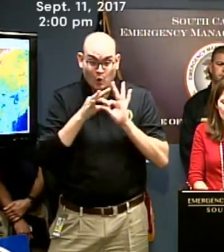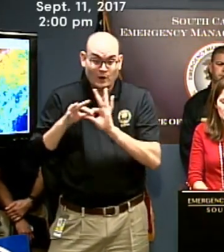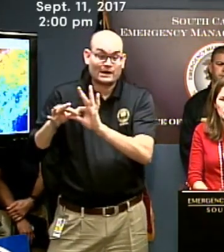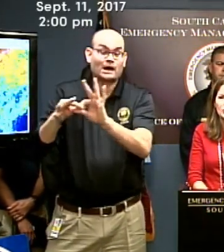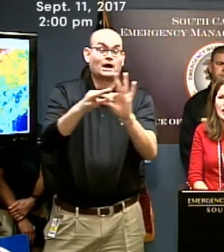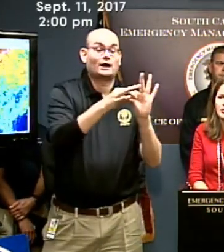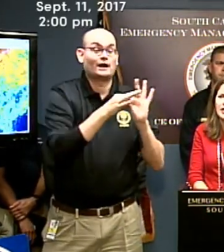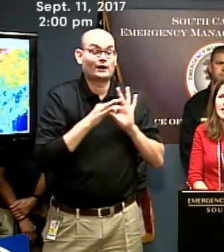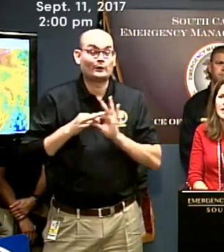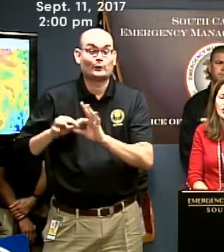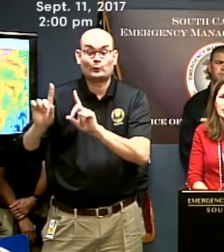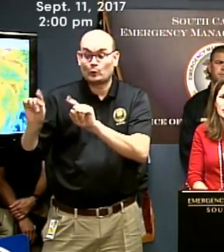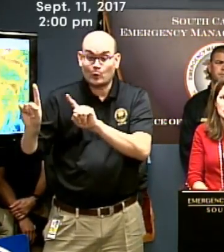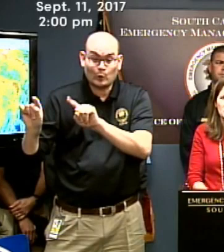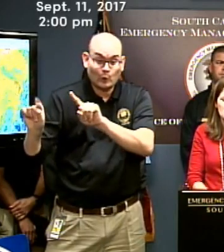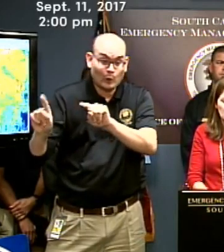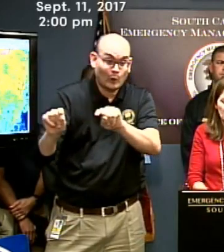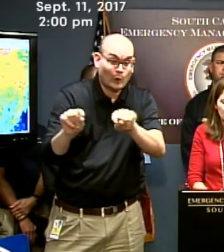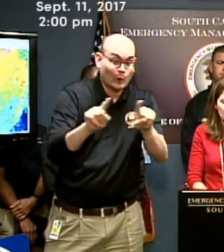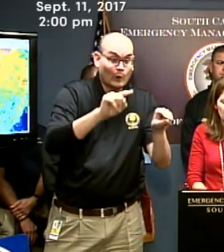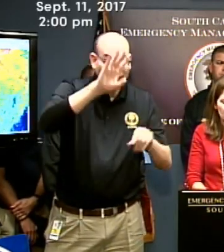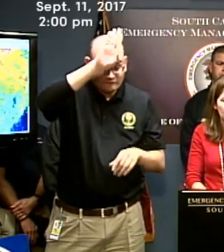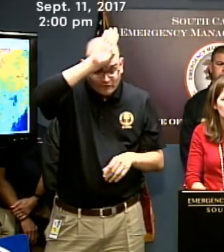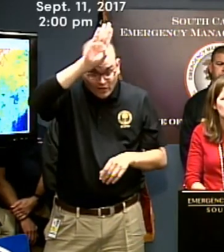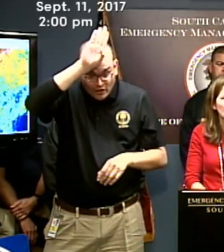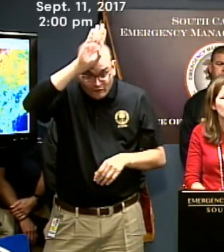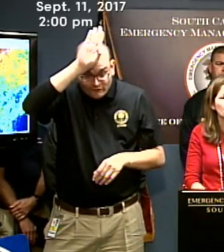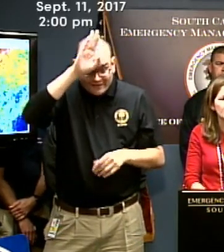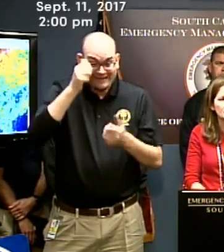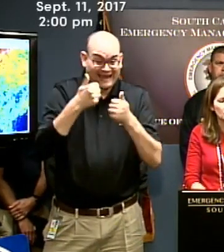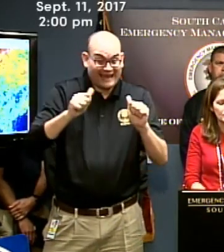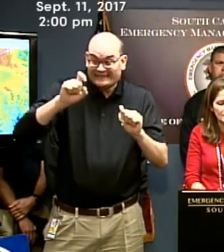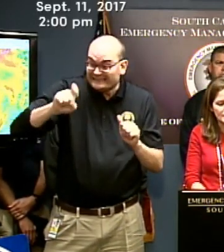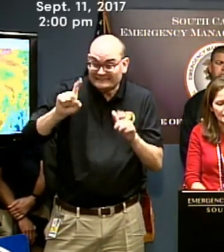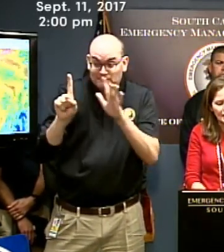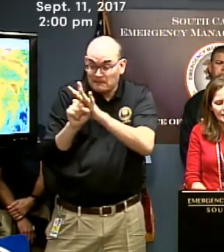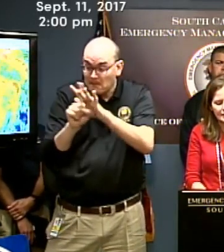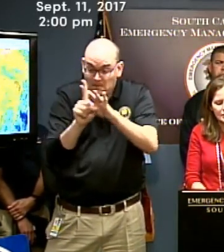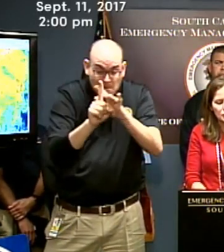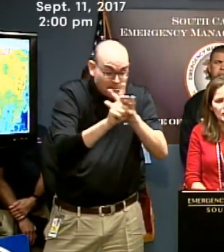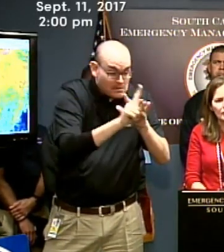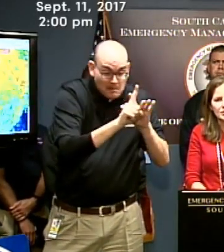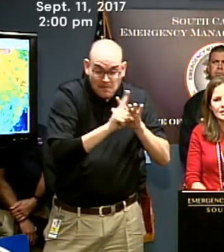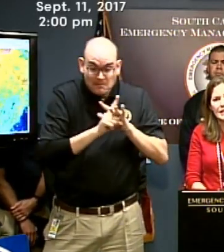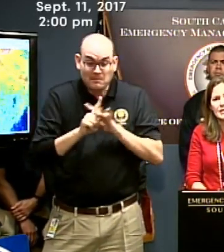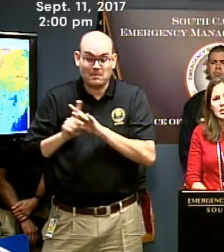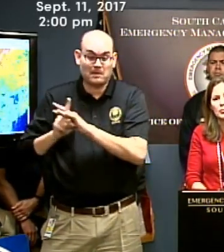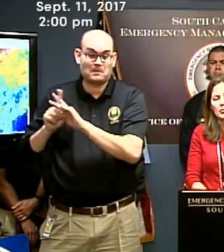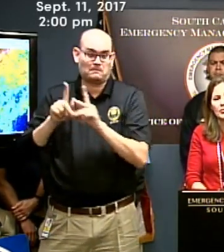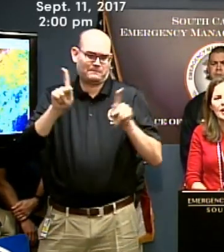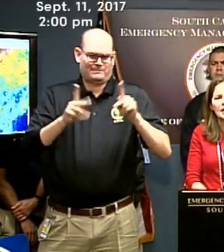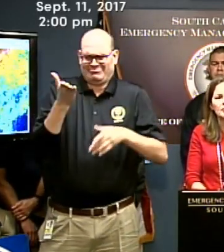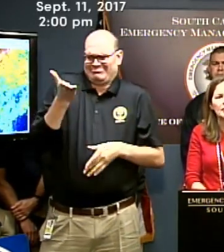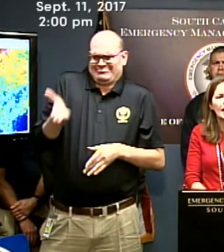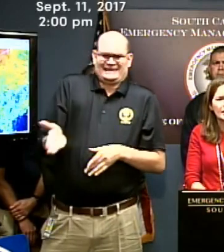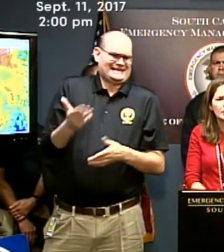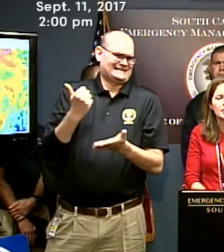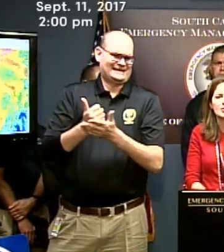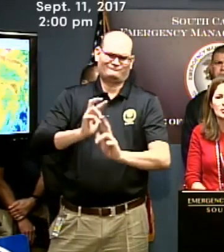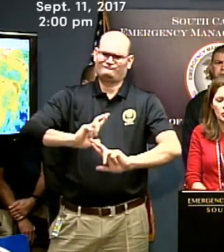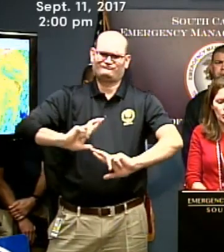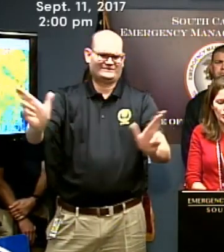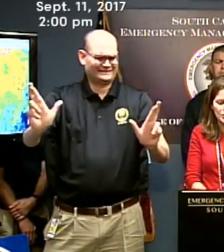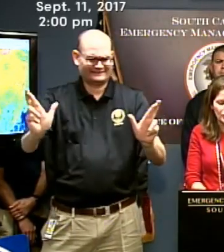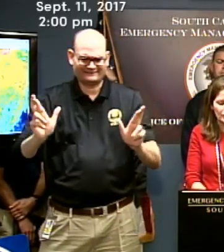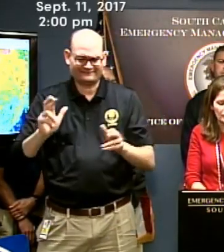and rescue, firefighting, and other first responder personnel and resources needed throughout the state to provide backup